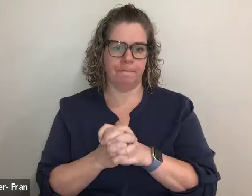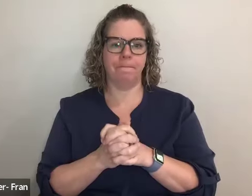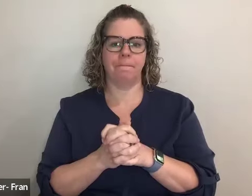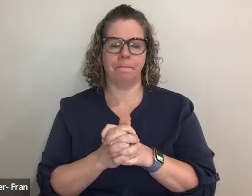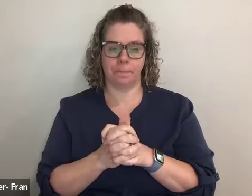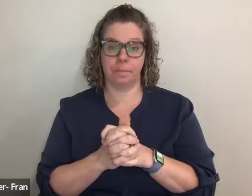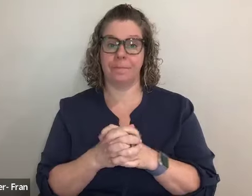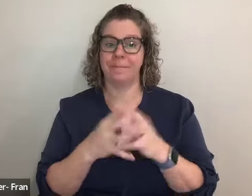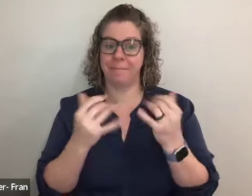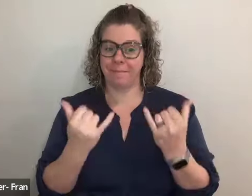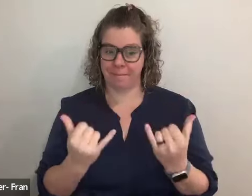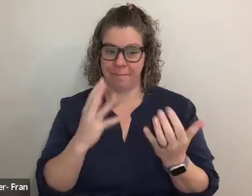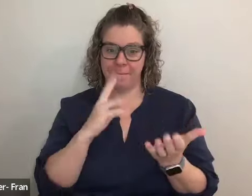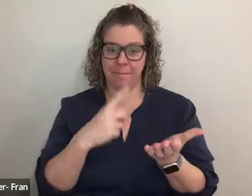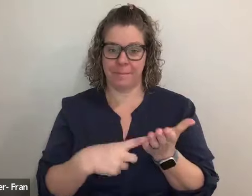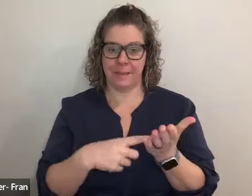All right.